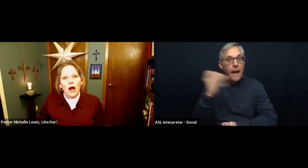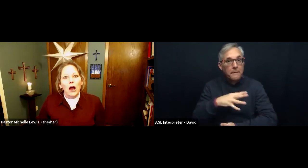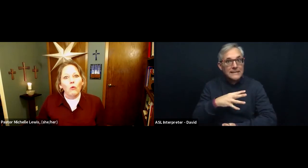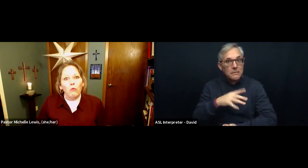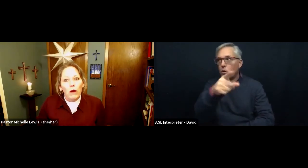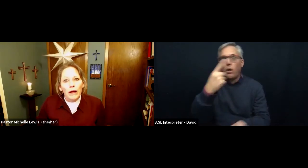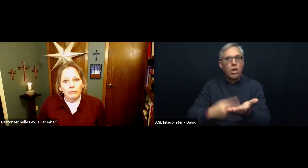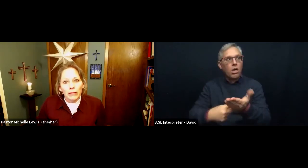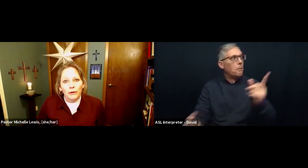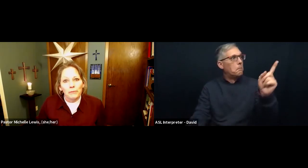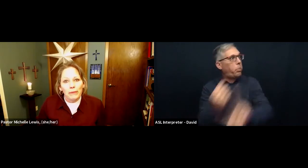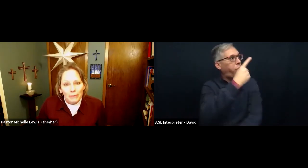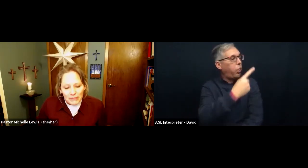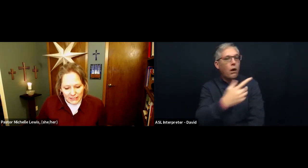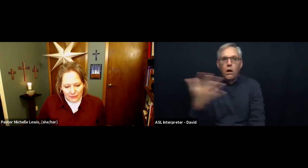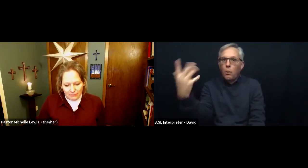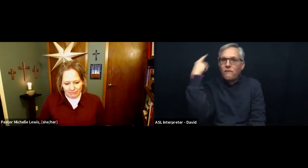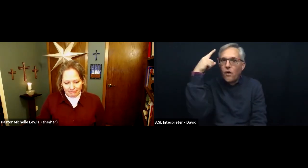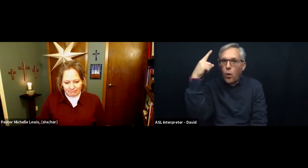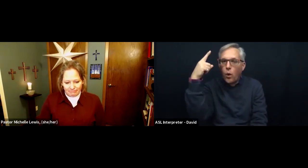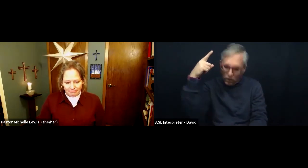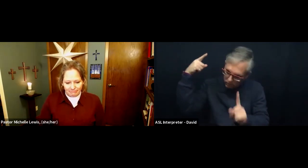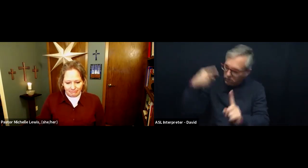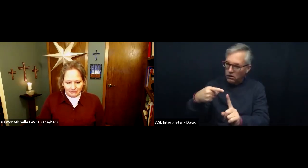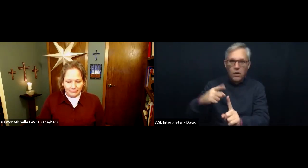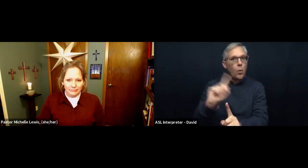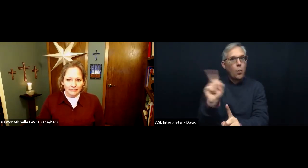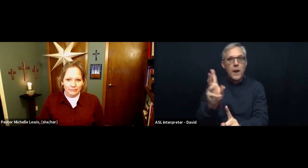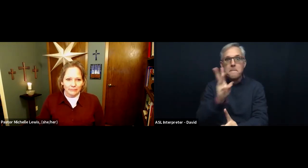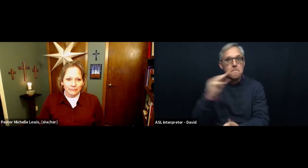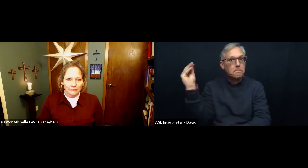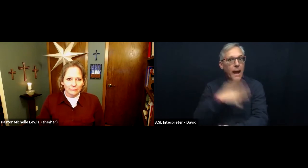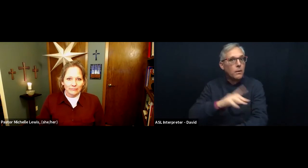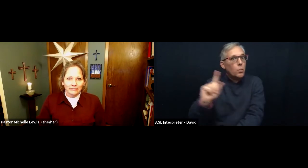things. What about baptism?